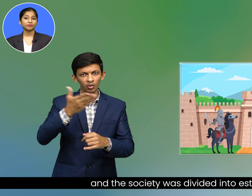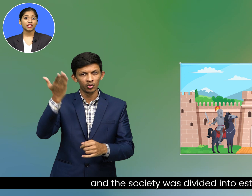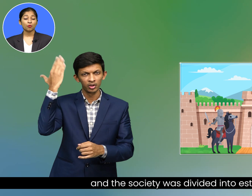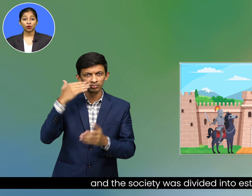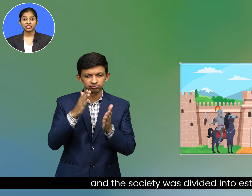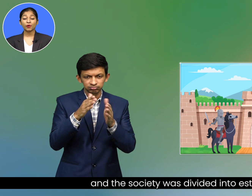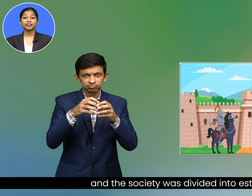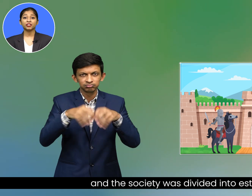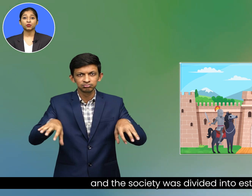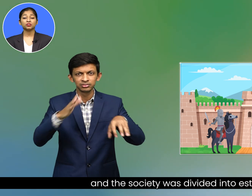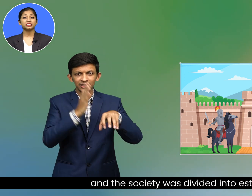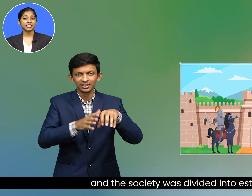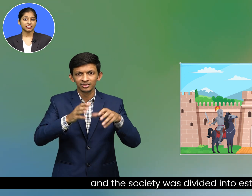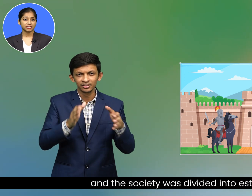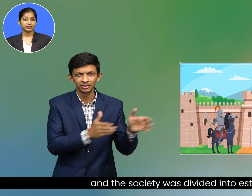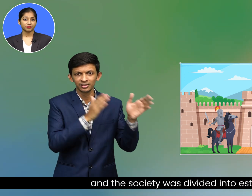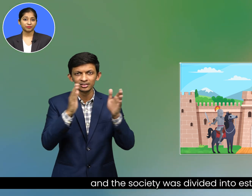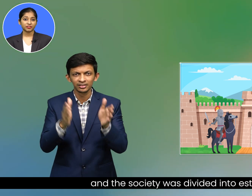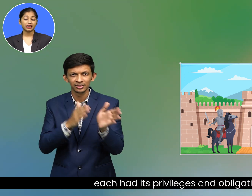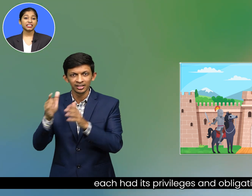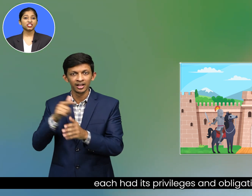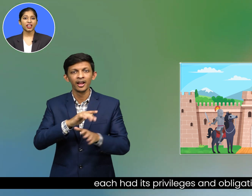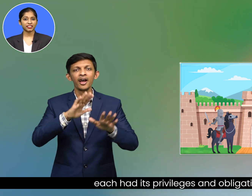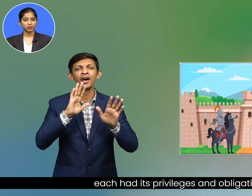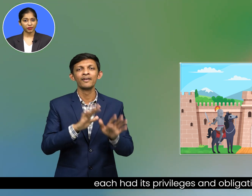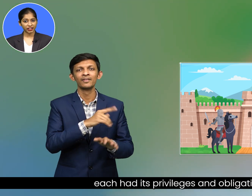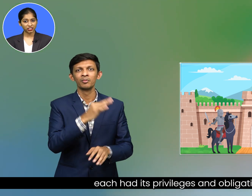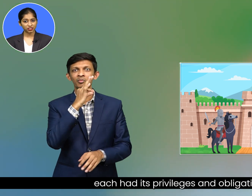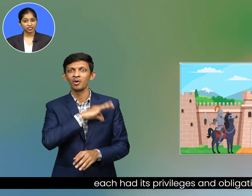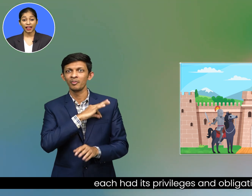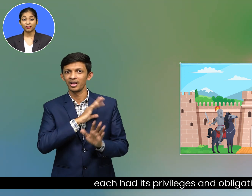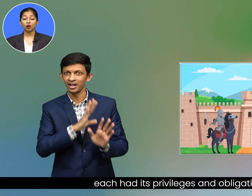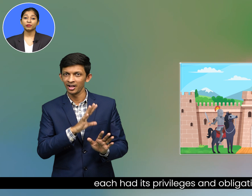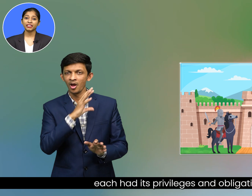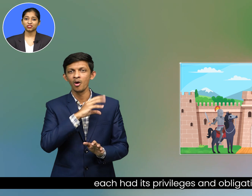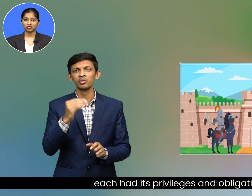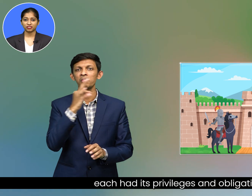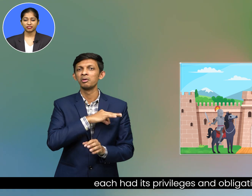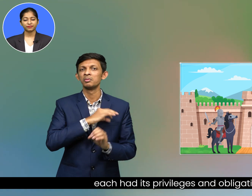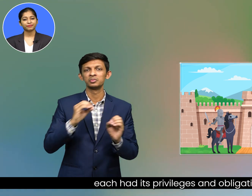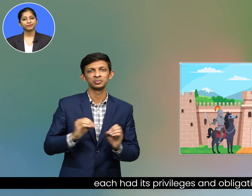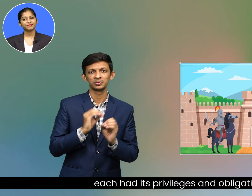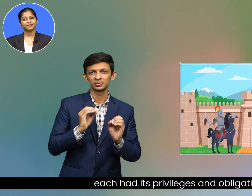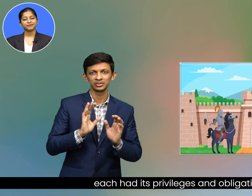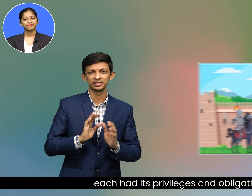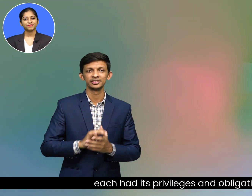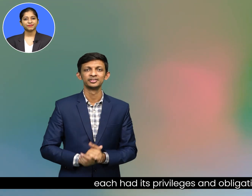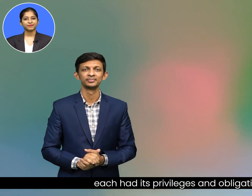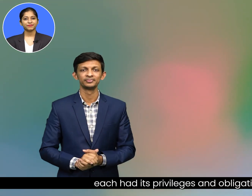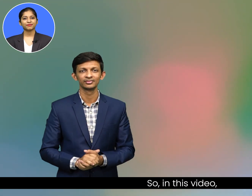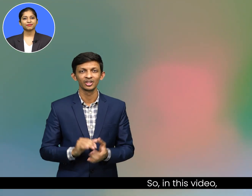society was divided into estates. Each had its privileges and obligations.